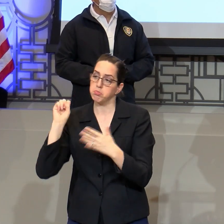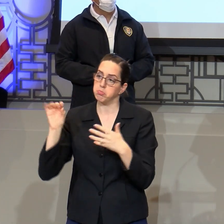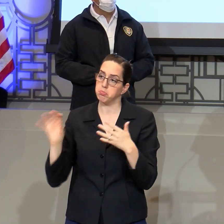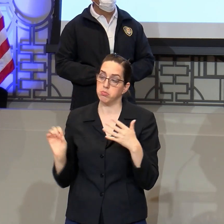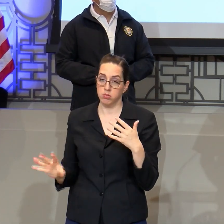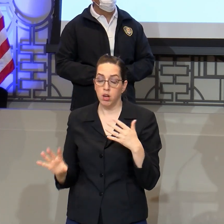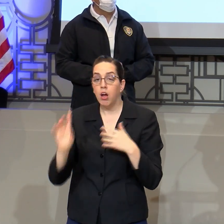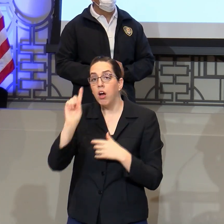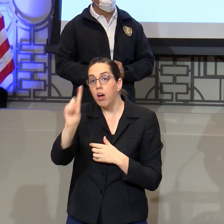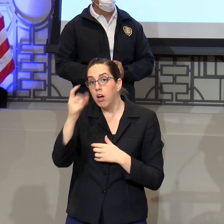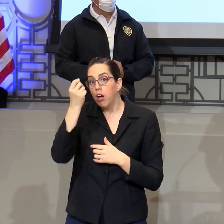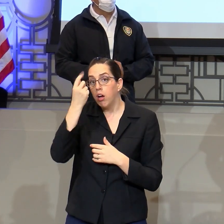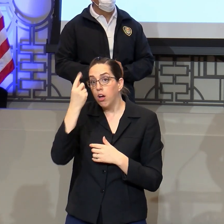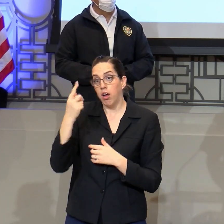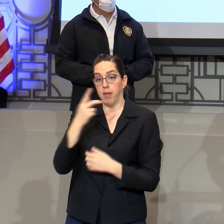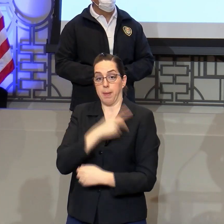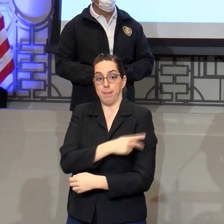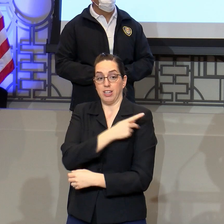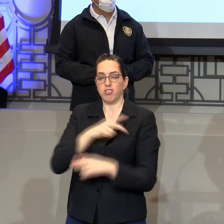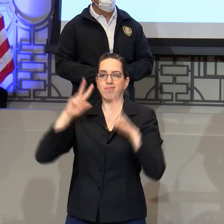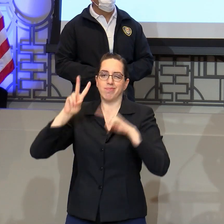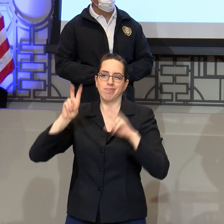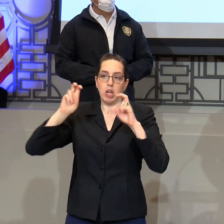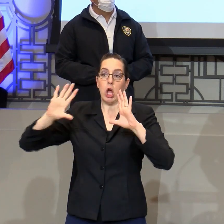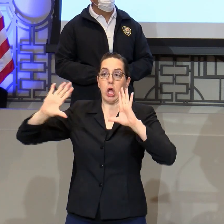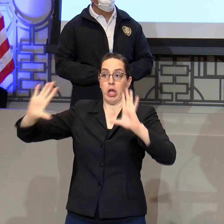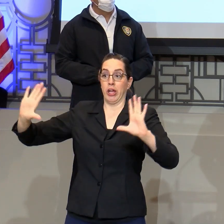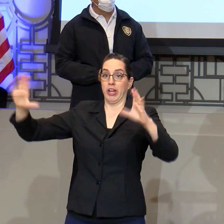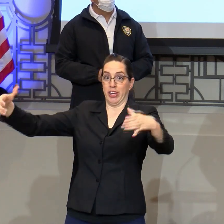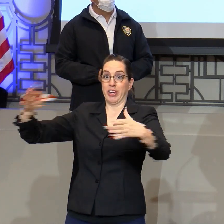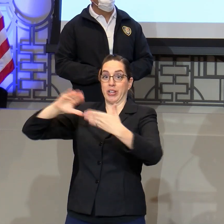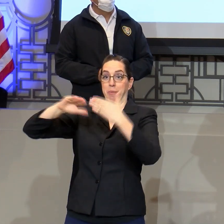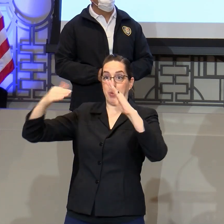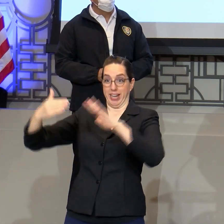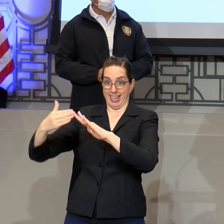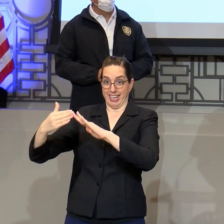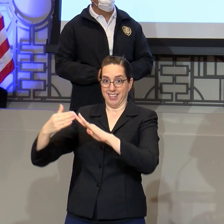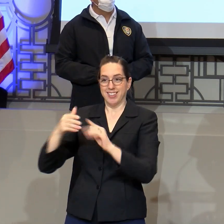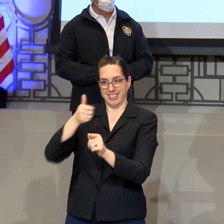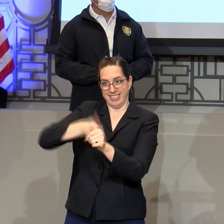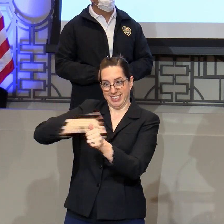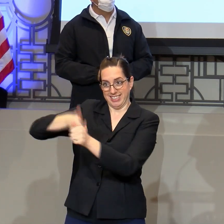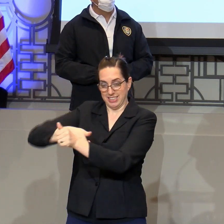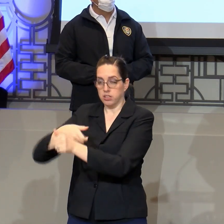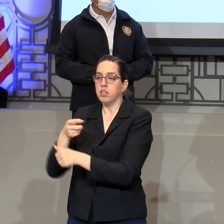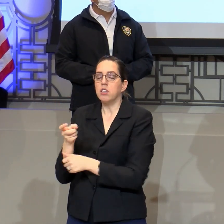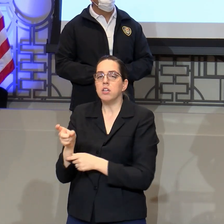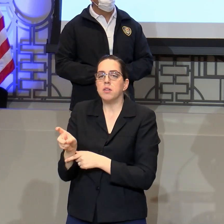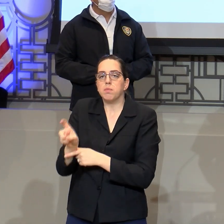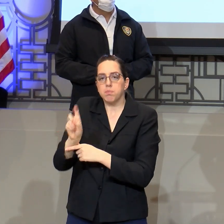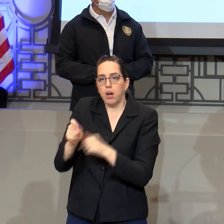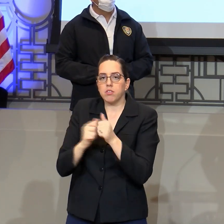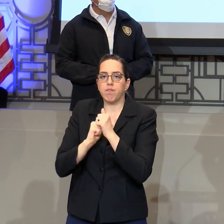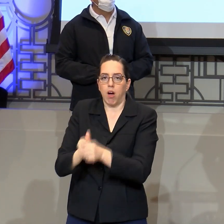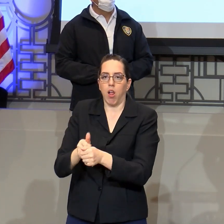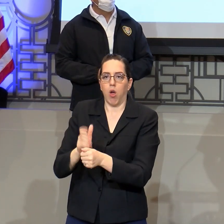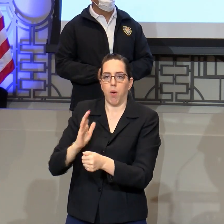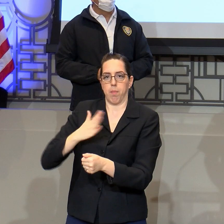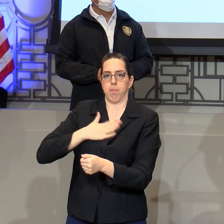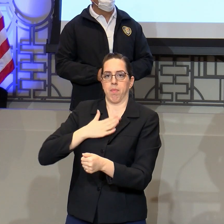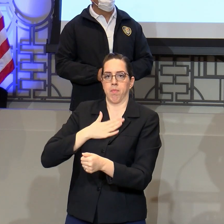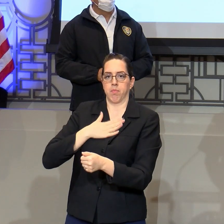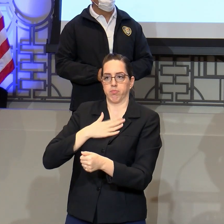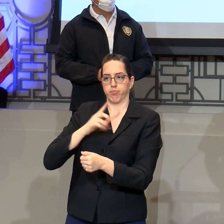But the patient, as a community and also as an individual, needs to follow the prescription and